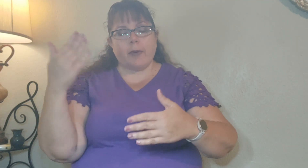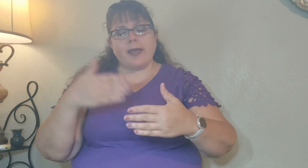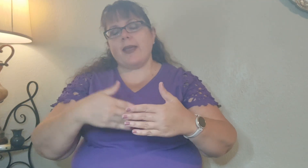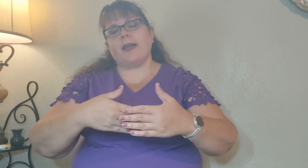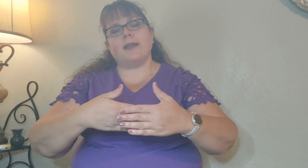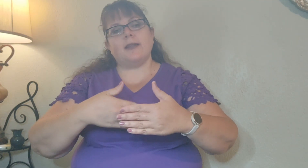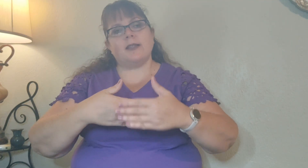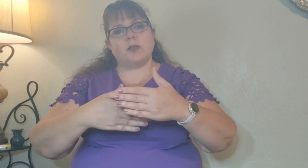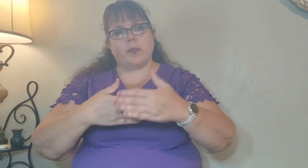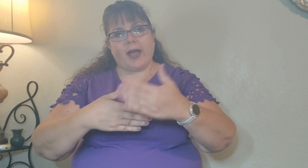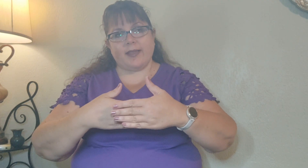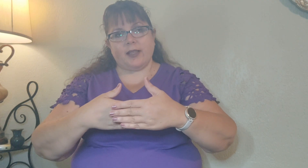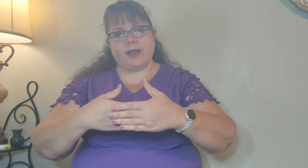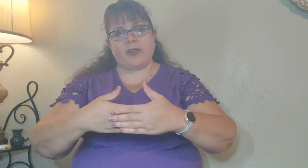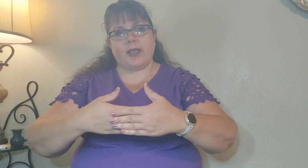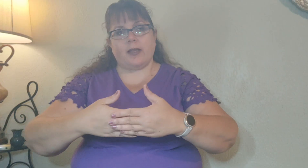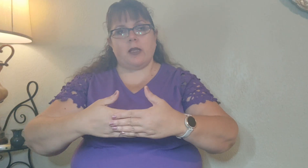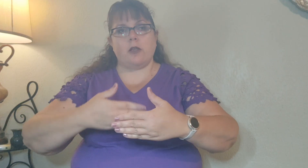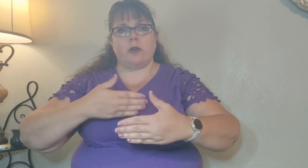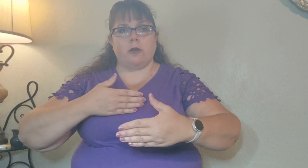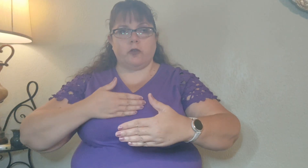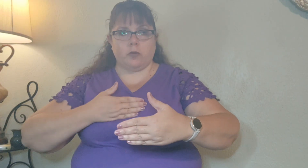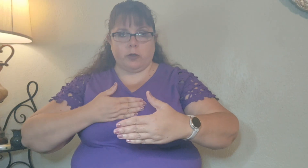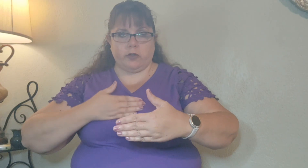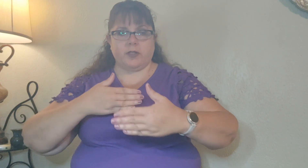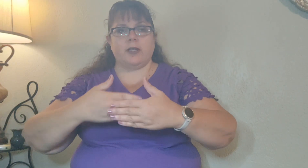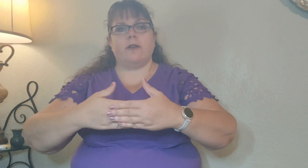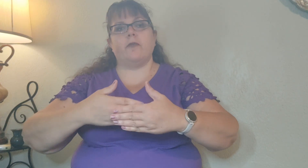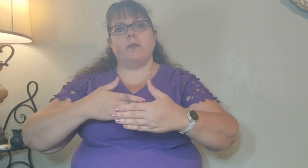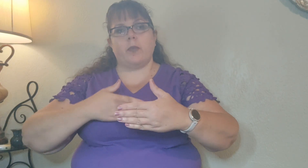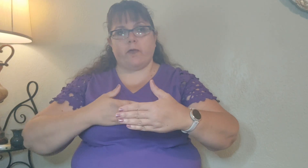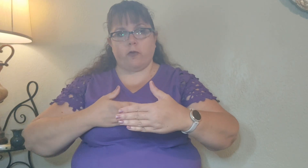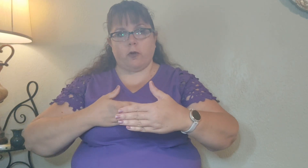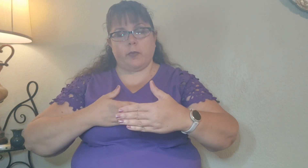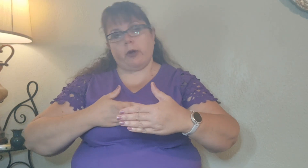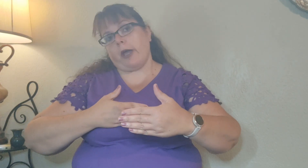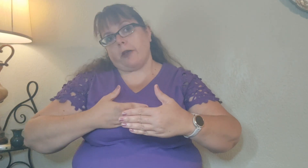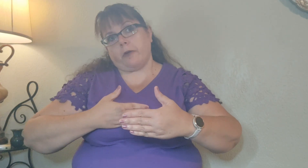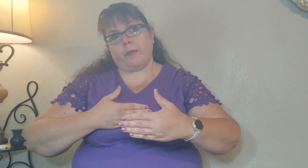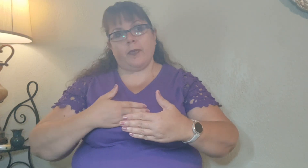right hand is behind the left hand and you go towards yourself, before, prior.